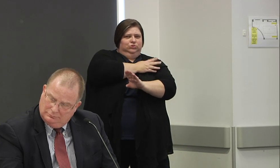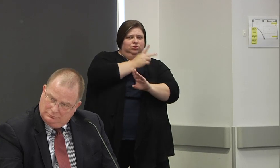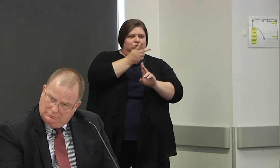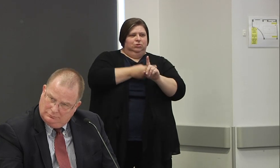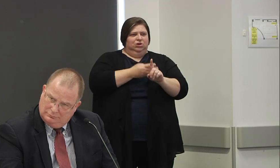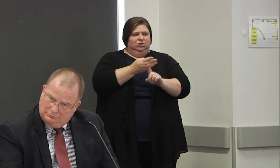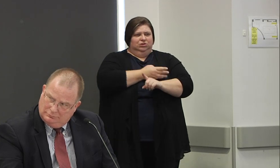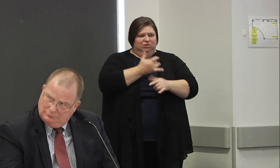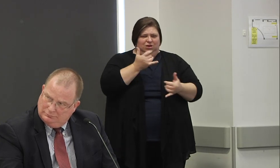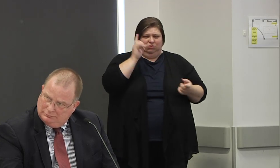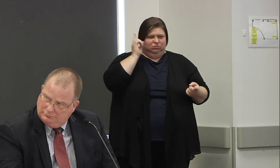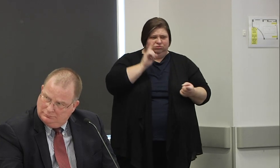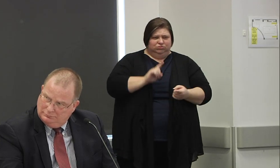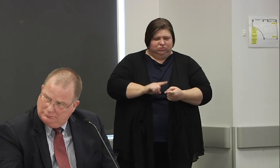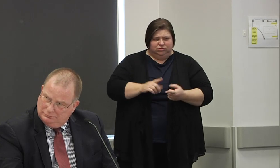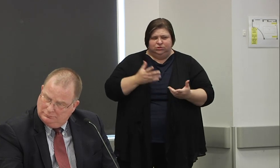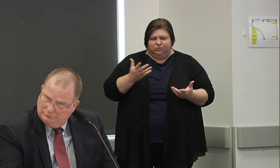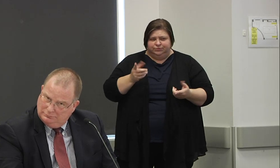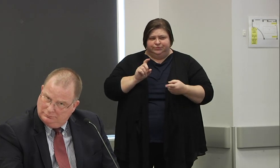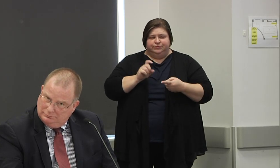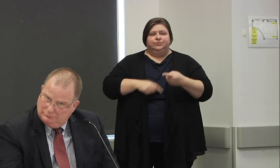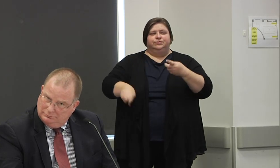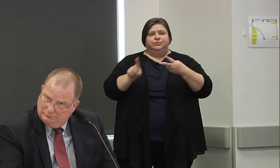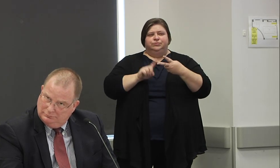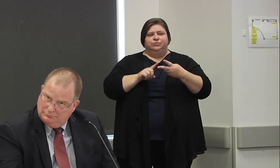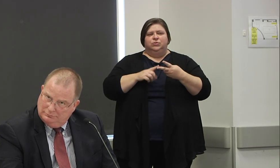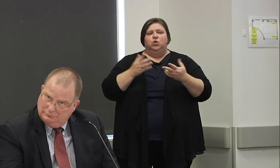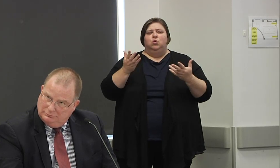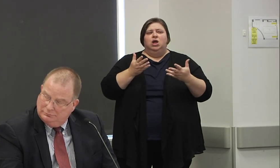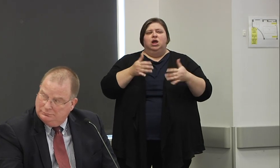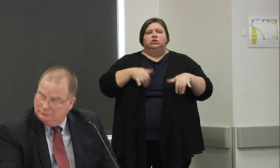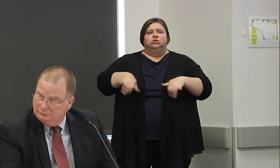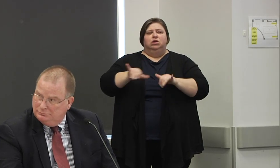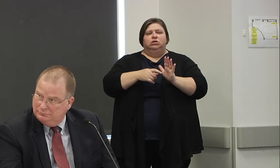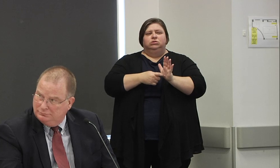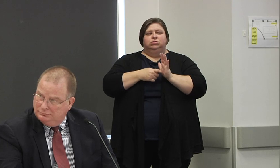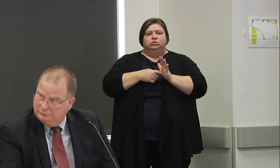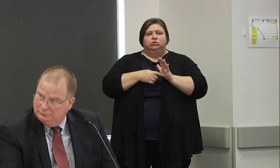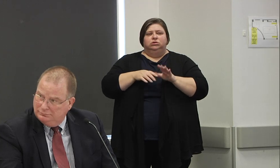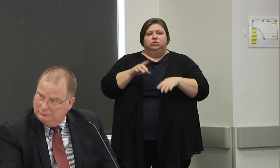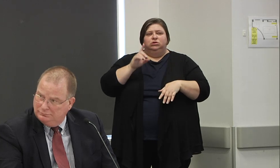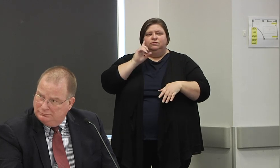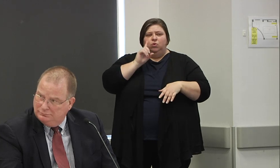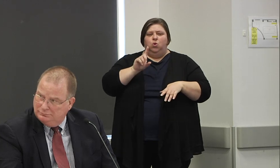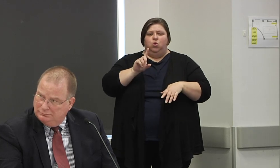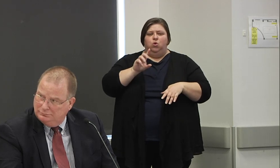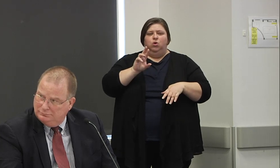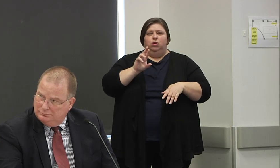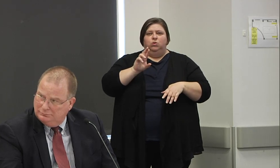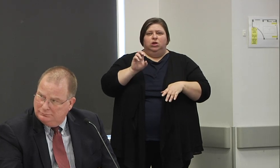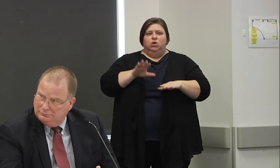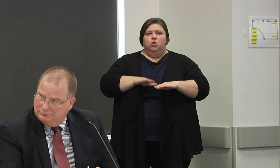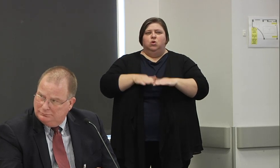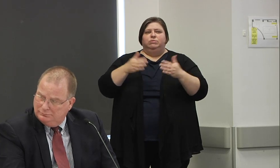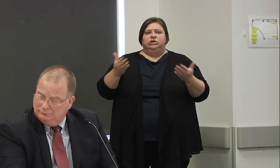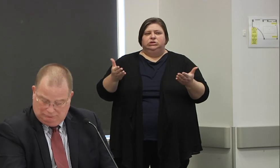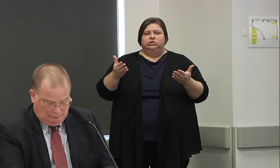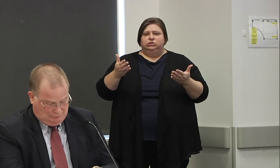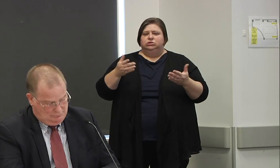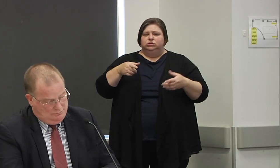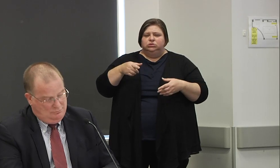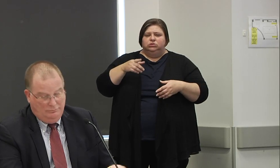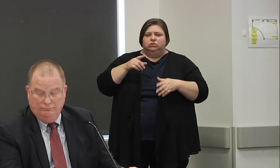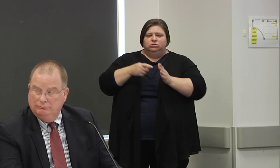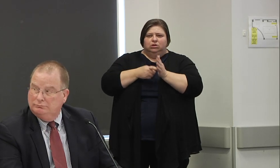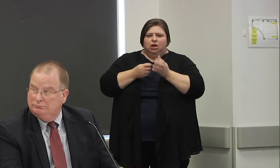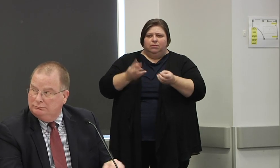is for adequate PPE for reopening campuses? Are we still using a pandemic standard? Are we going back to one patient,